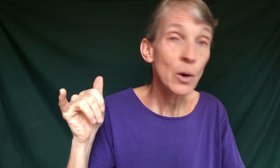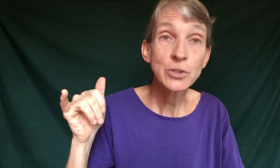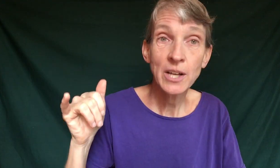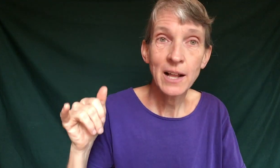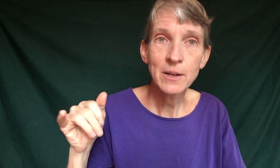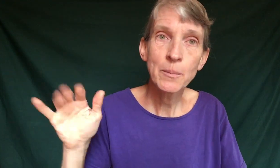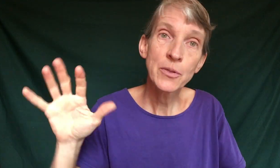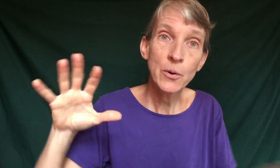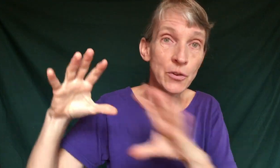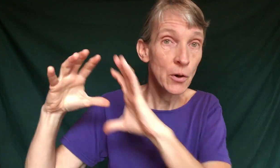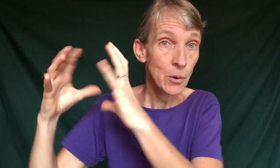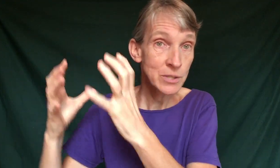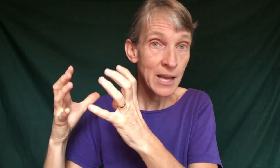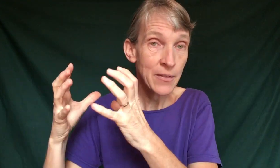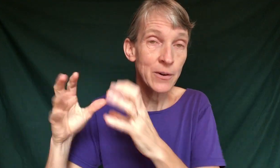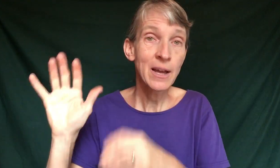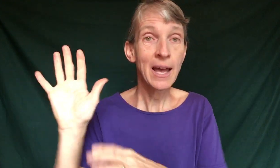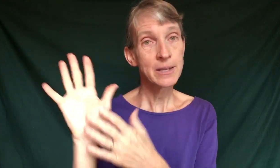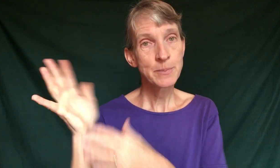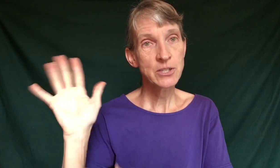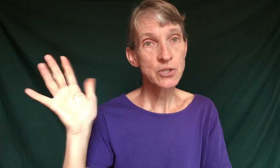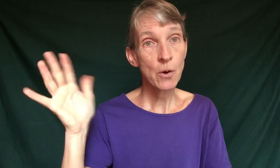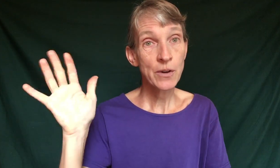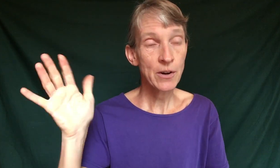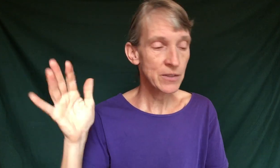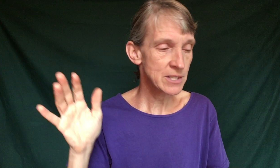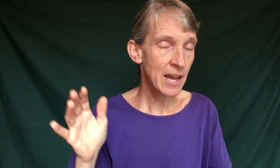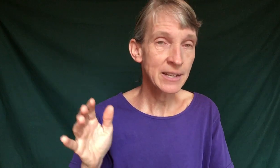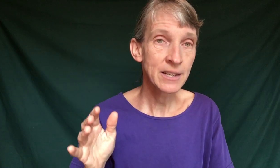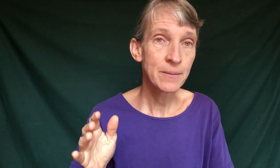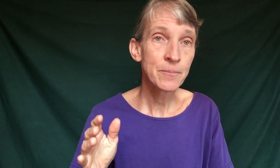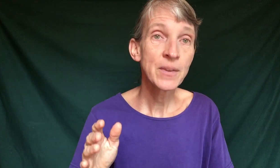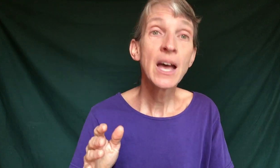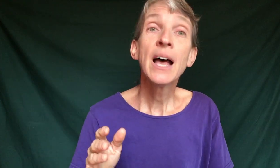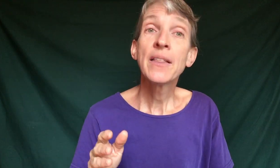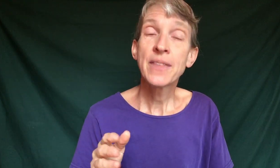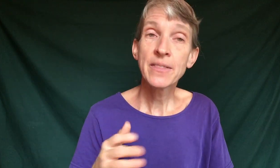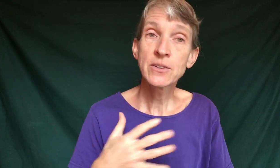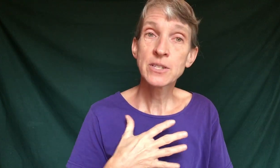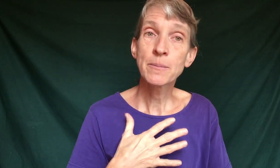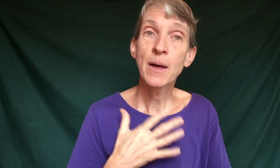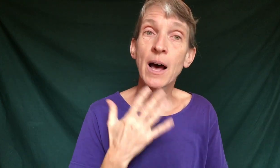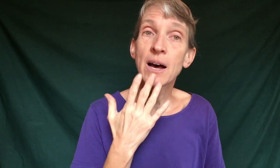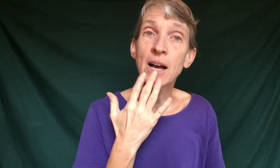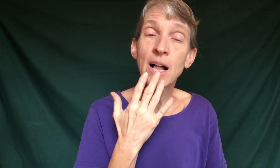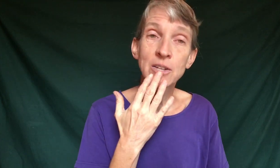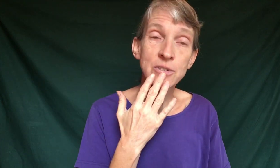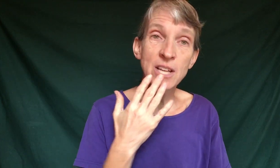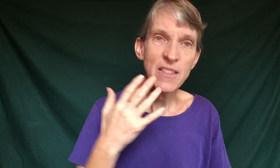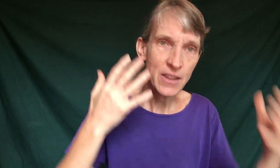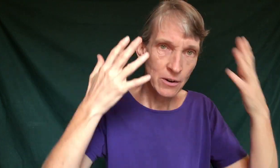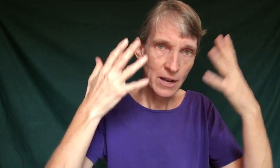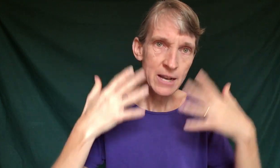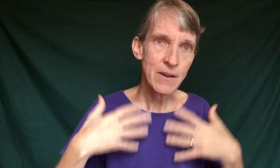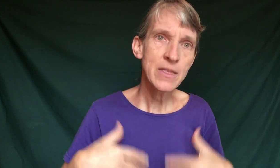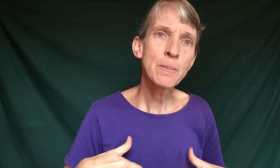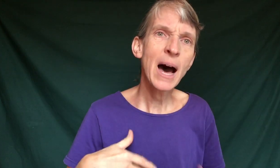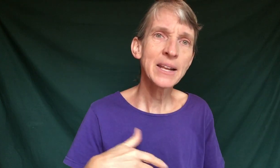ocean color, but those all go together as being just over here on the side. Then there's some colors that are kind of on the body that